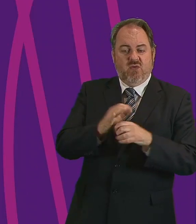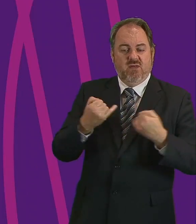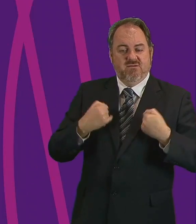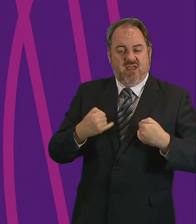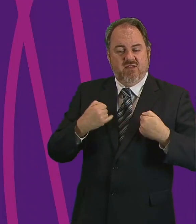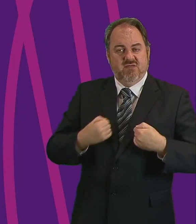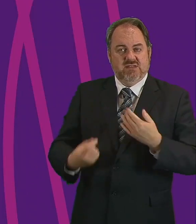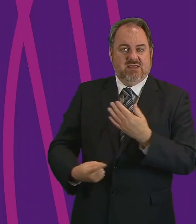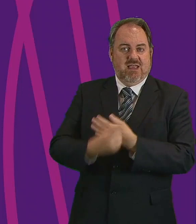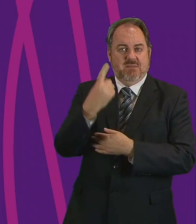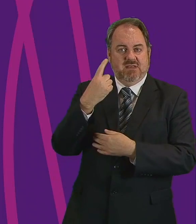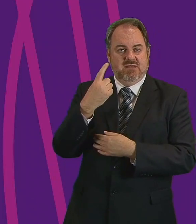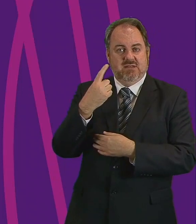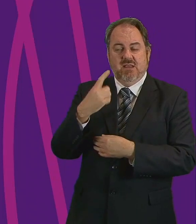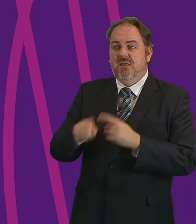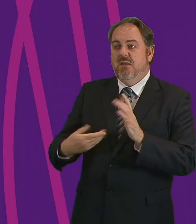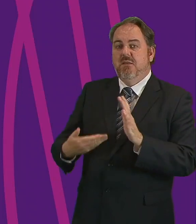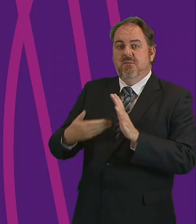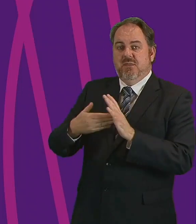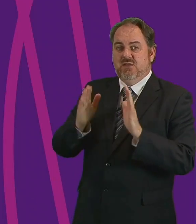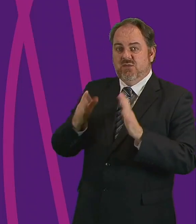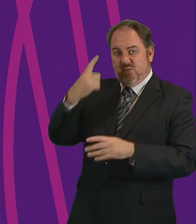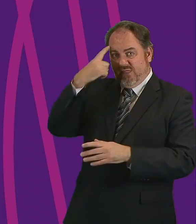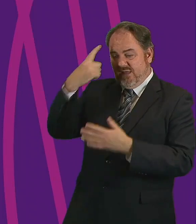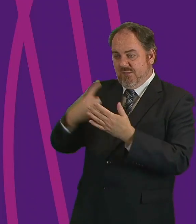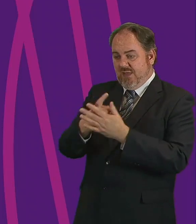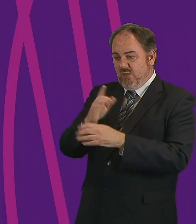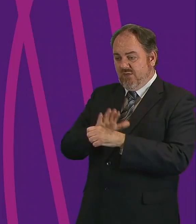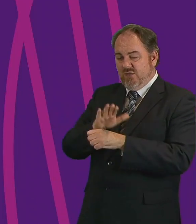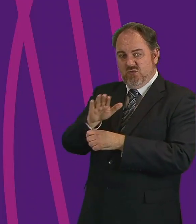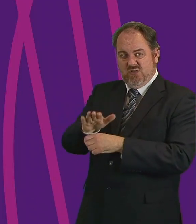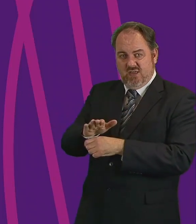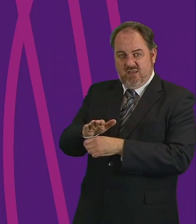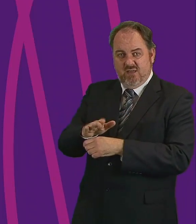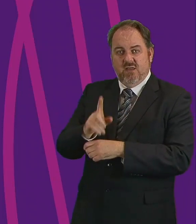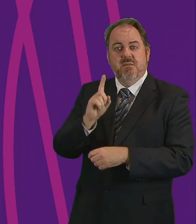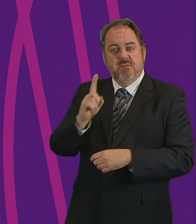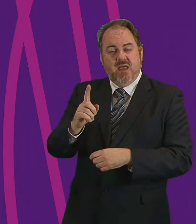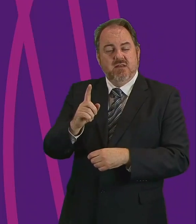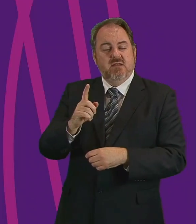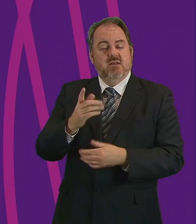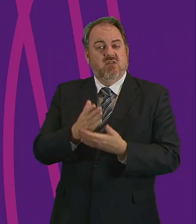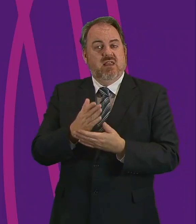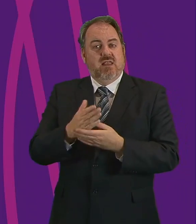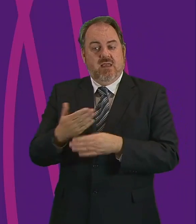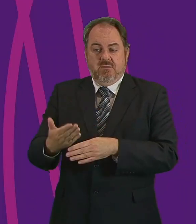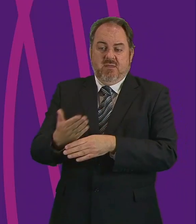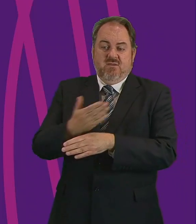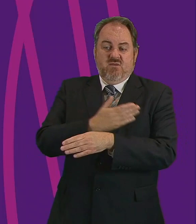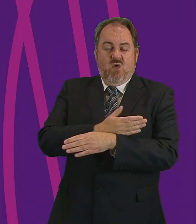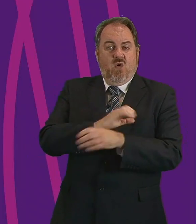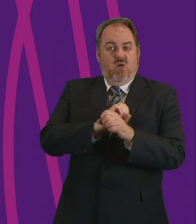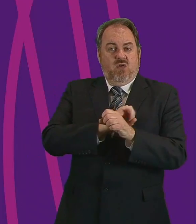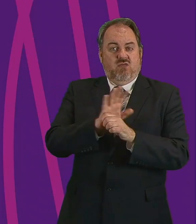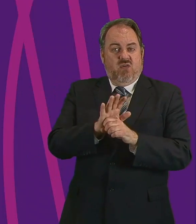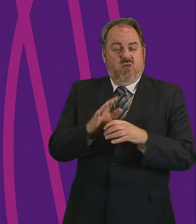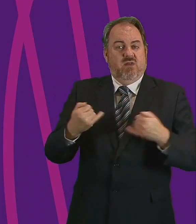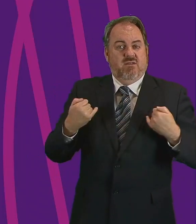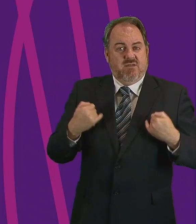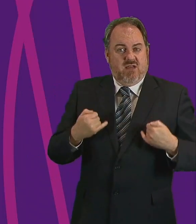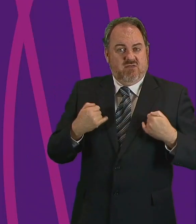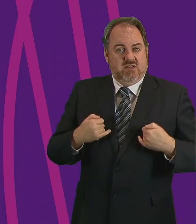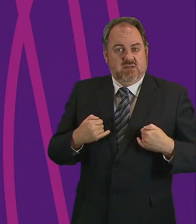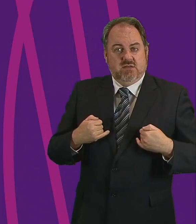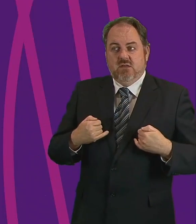to recover from the hit our economy has taken. Prior to COVID, as has been said quite eloquently by a number of members, our